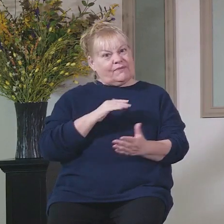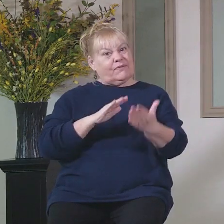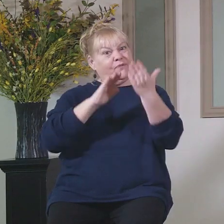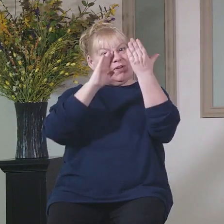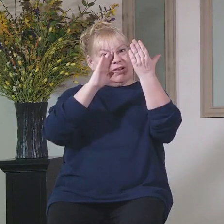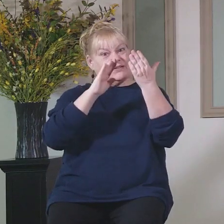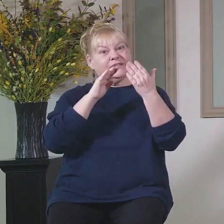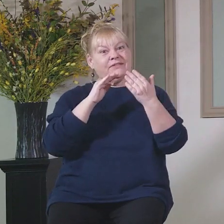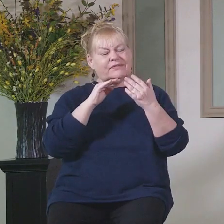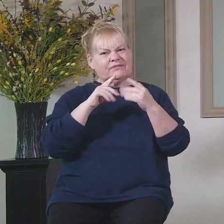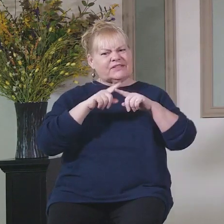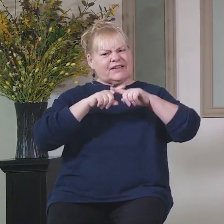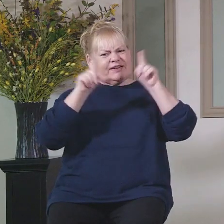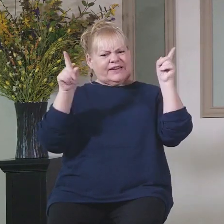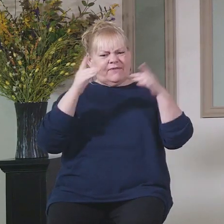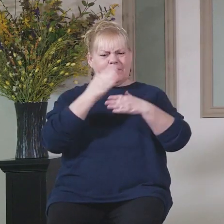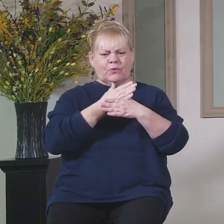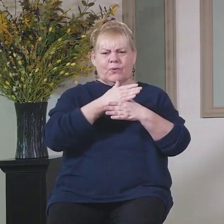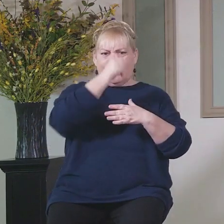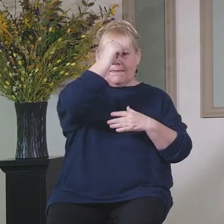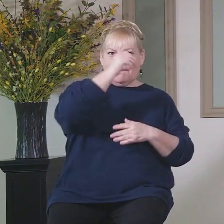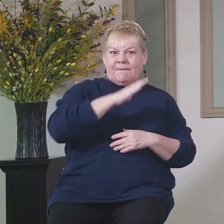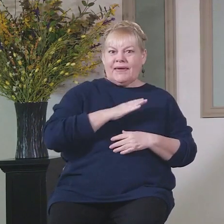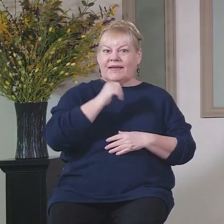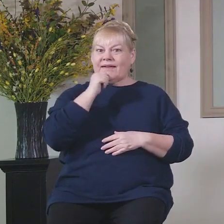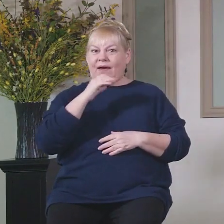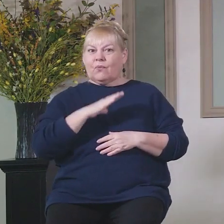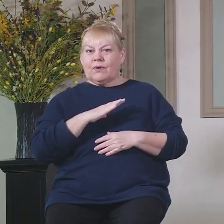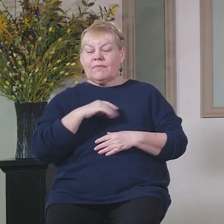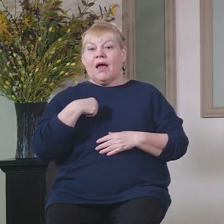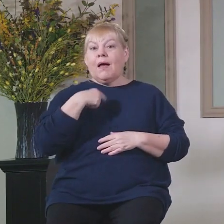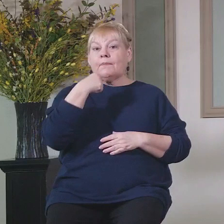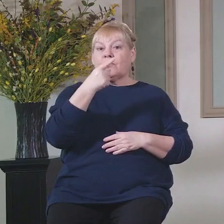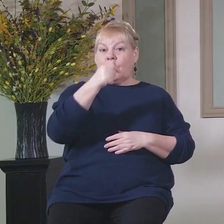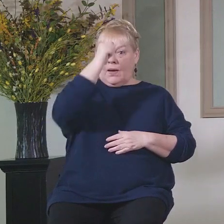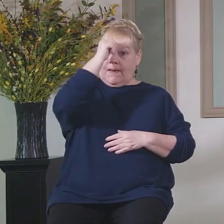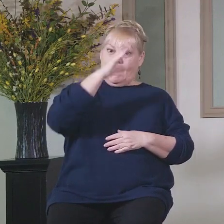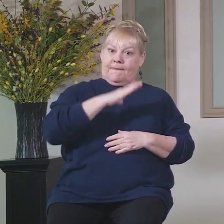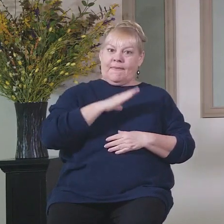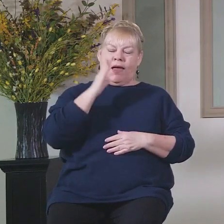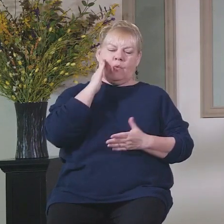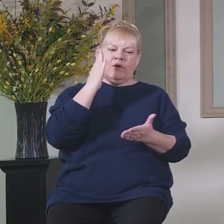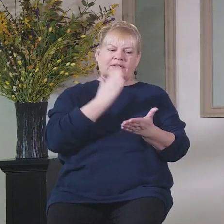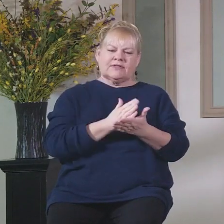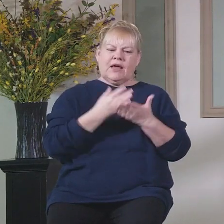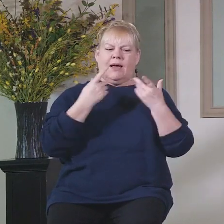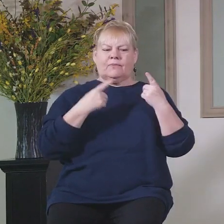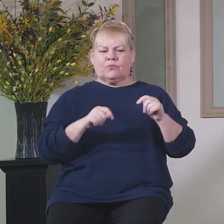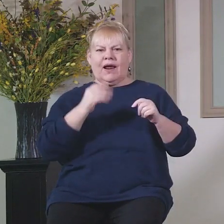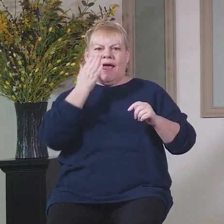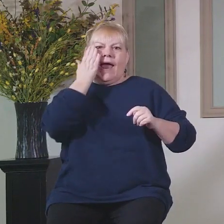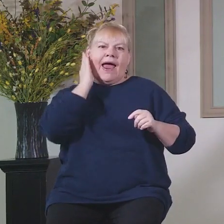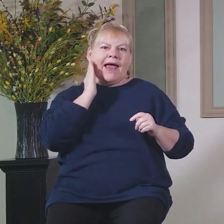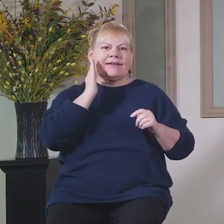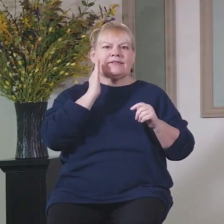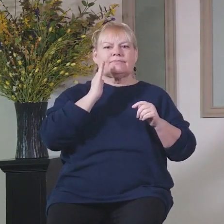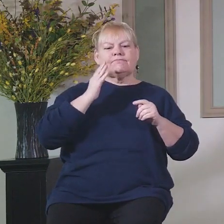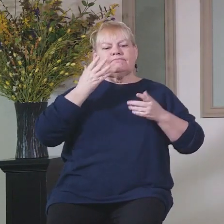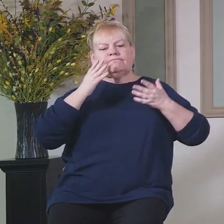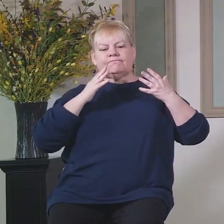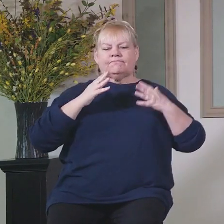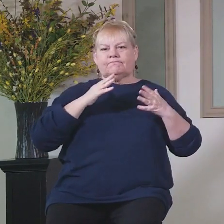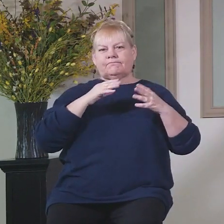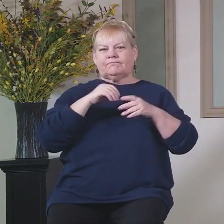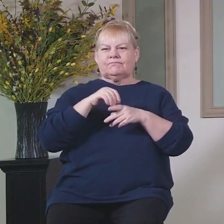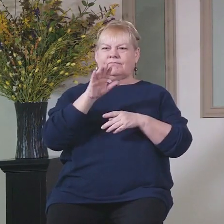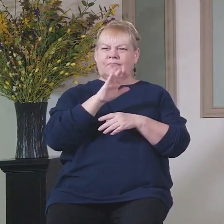a perceived difference between men and women. I'm told that a man will stop trying to be handsome